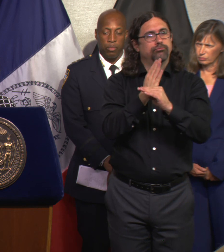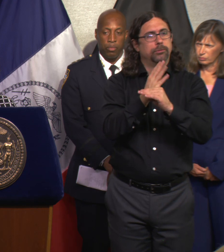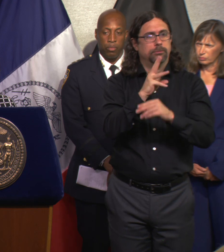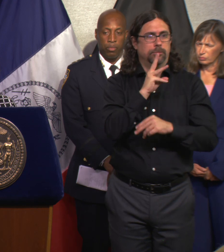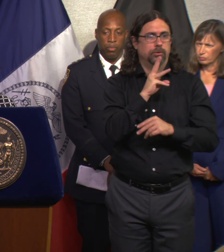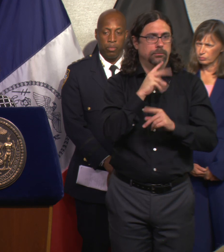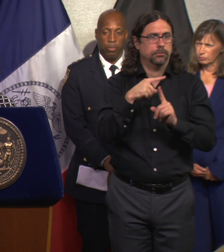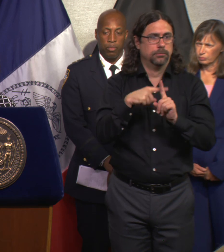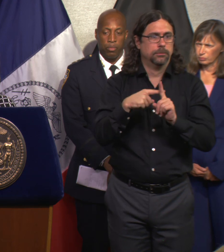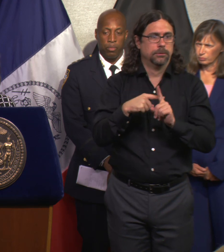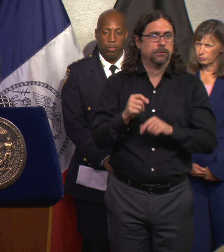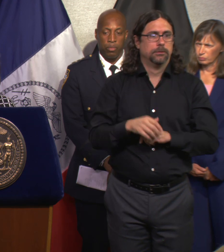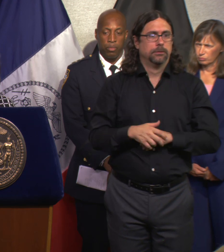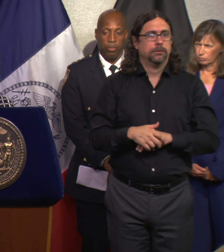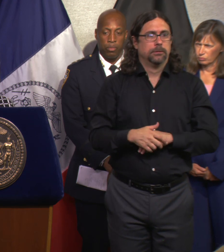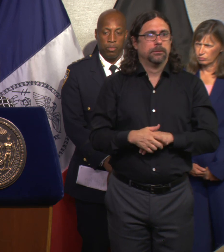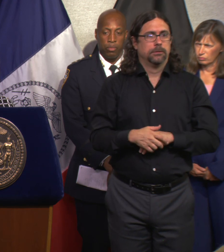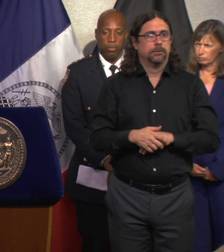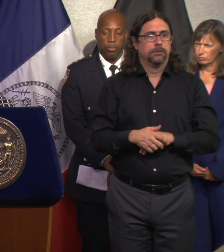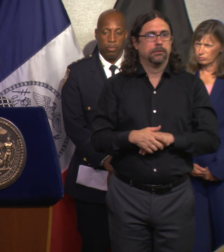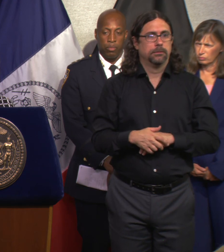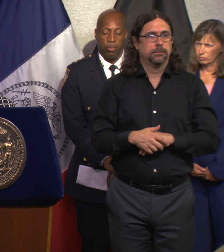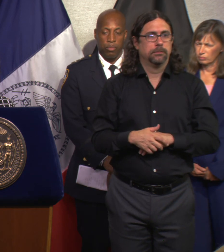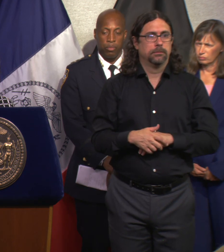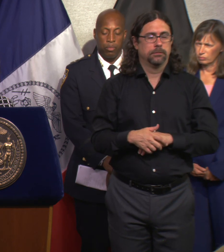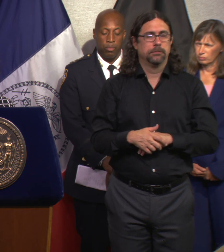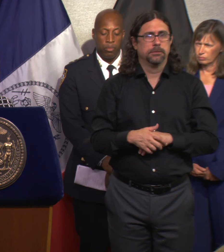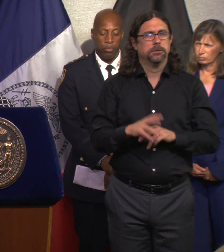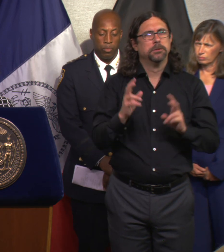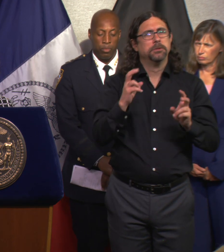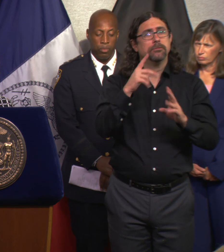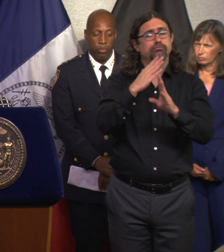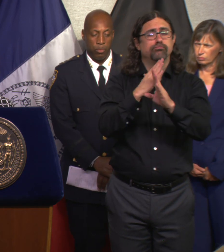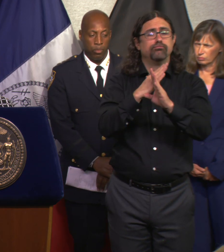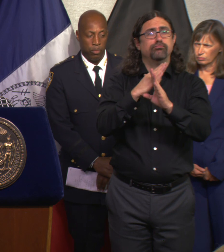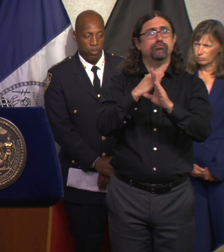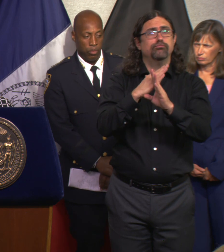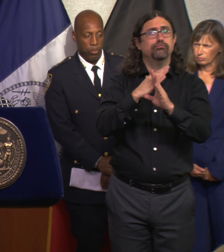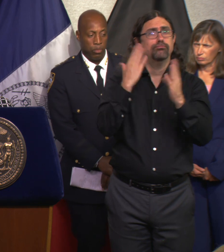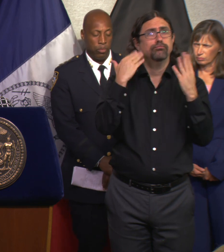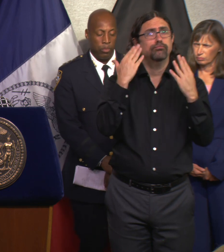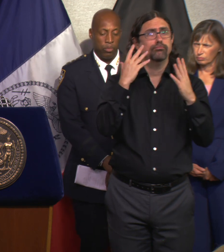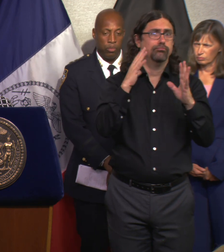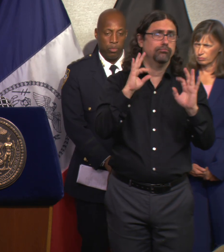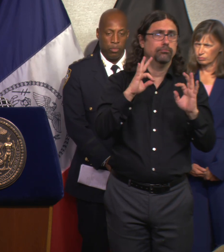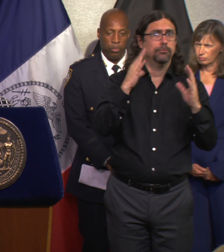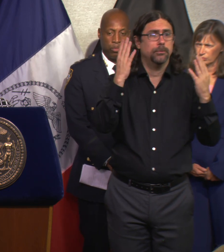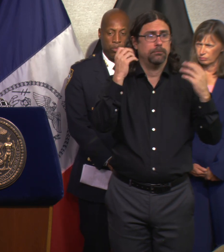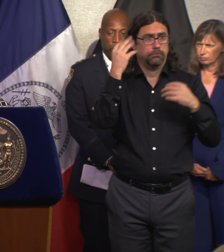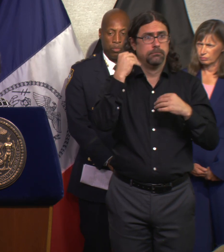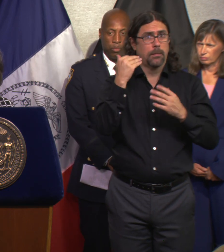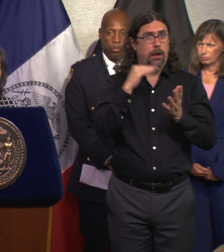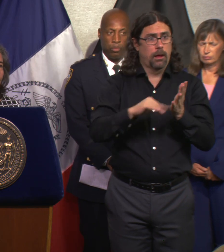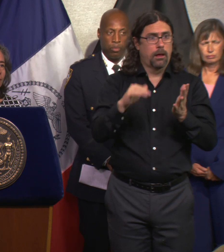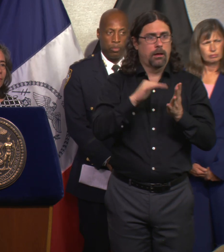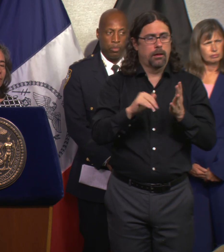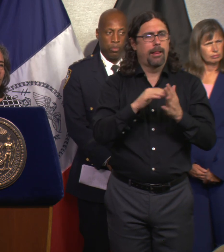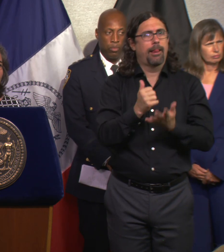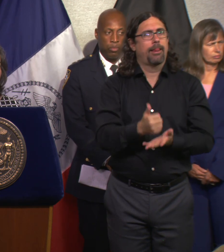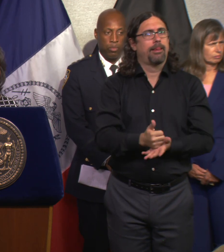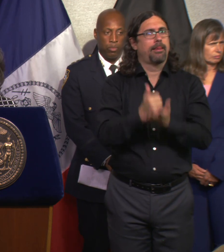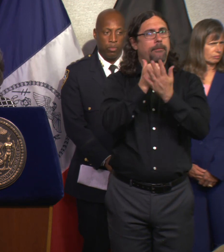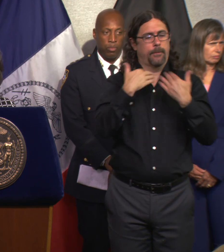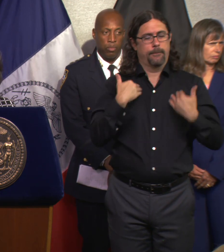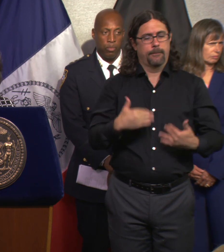really just sort of dissipate the heat, and it can be done as effectively with tepid water with less risk. And speaking